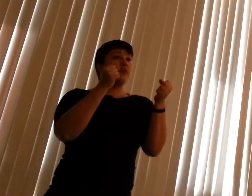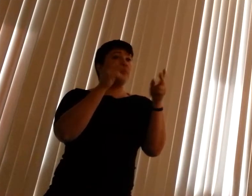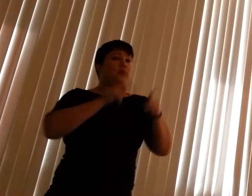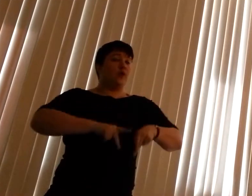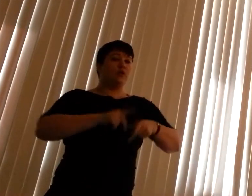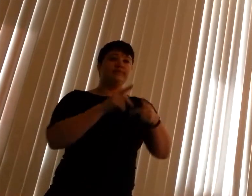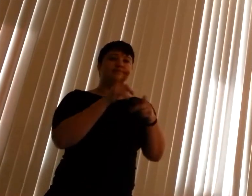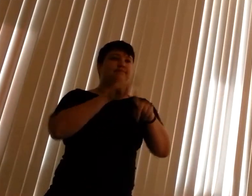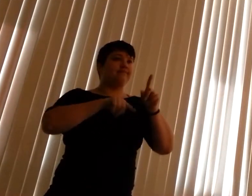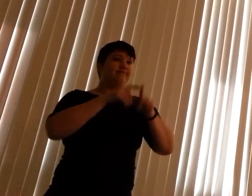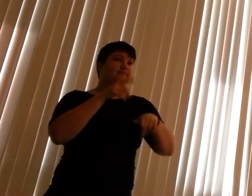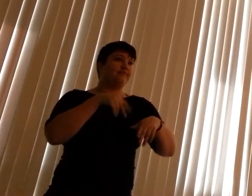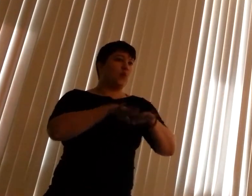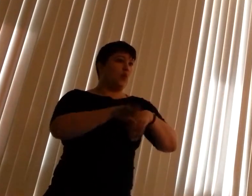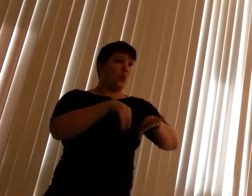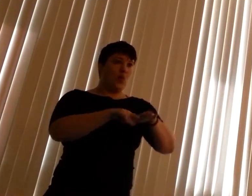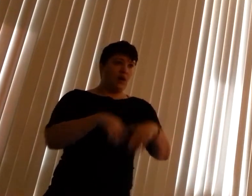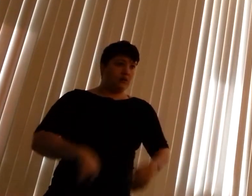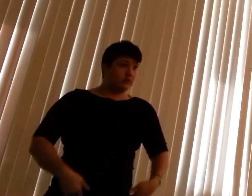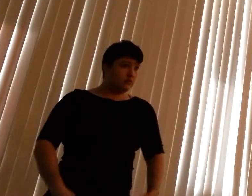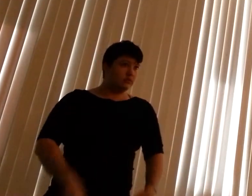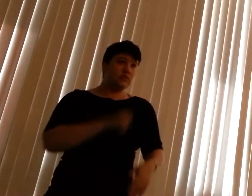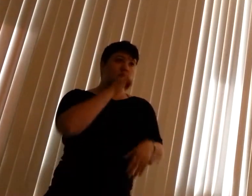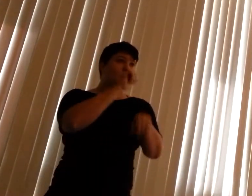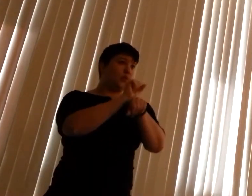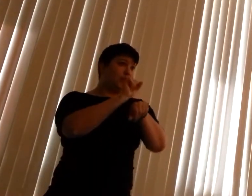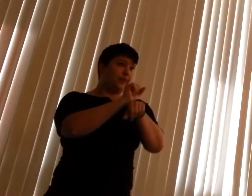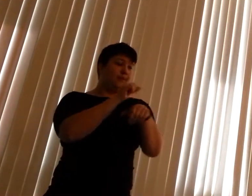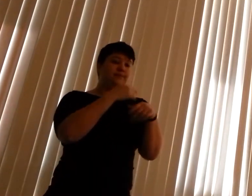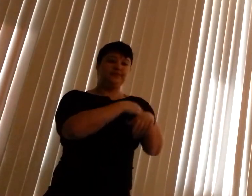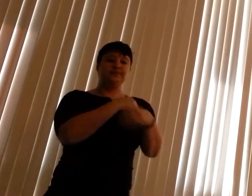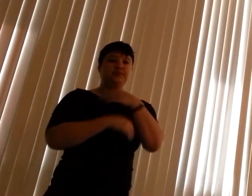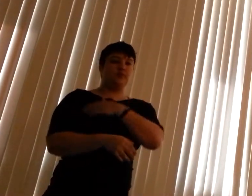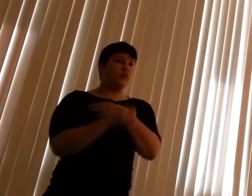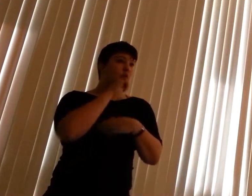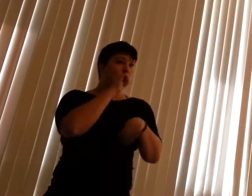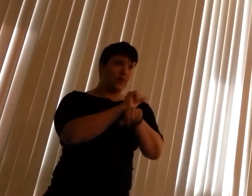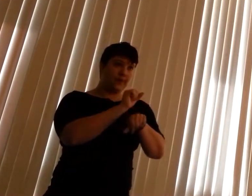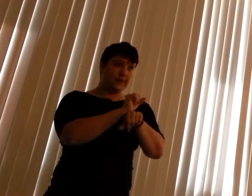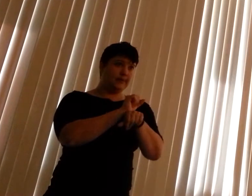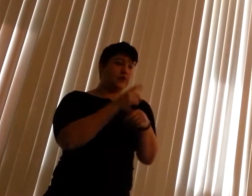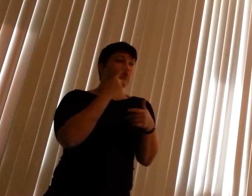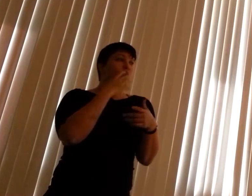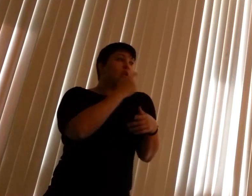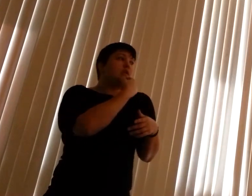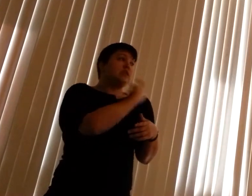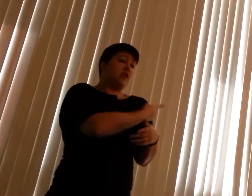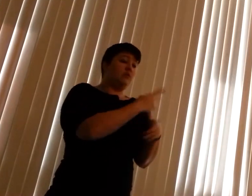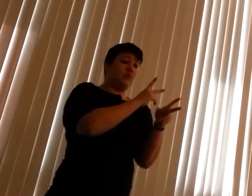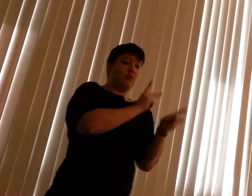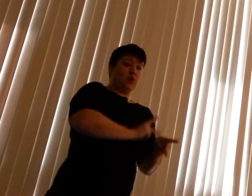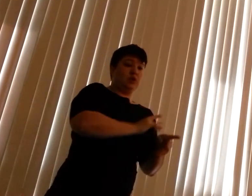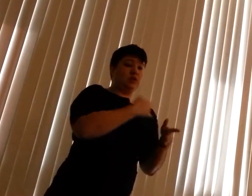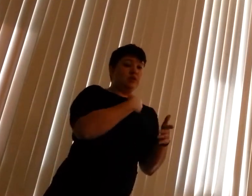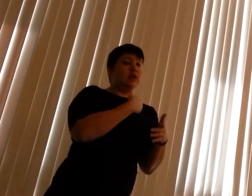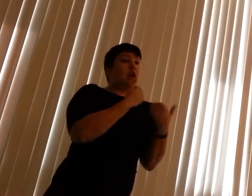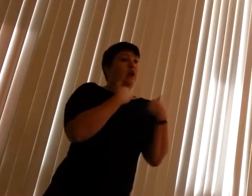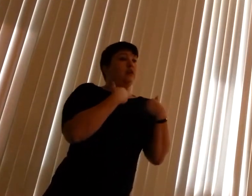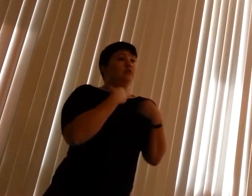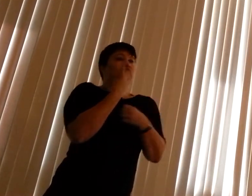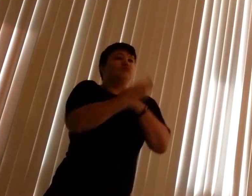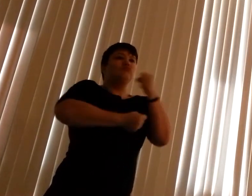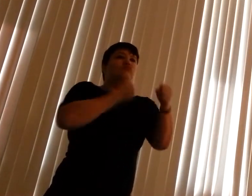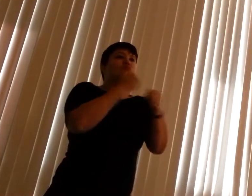save an otherwise healthy paraplegic for 2 years, then you generate 1